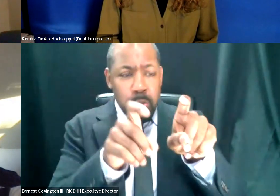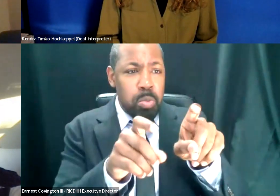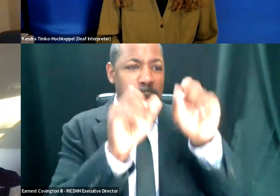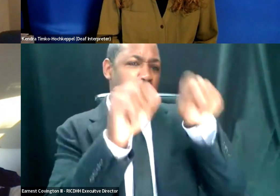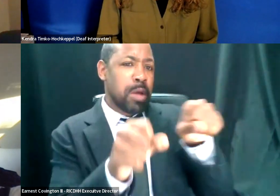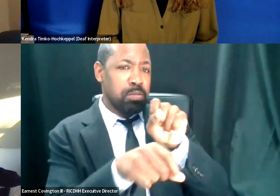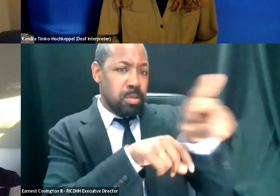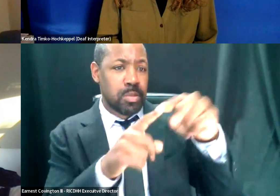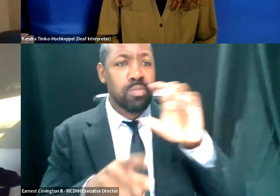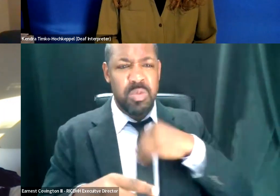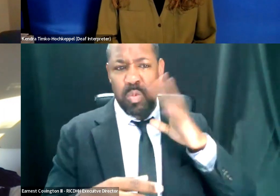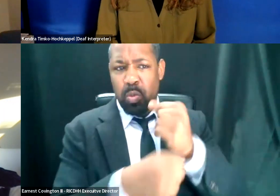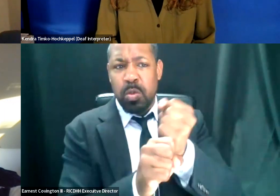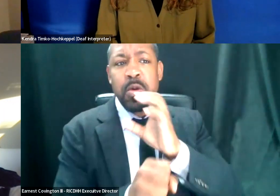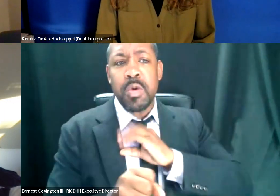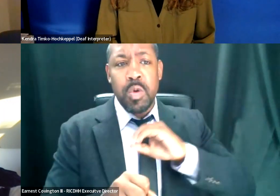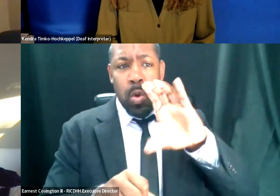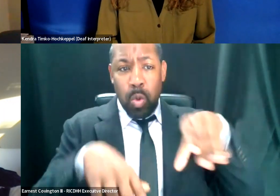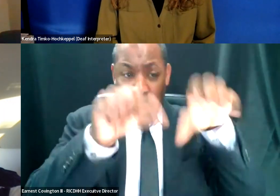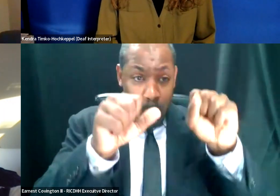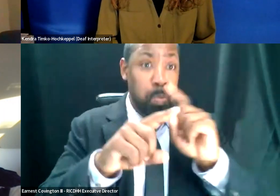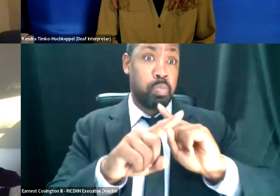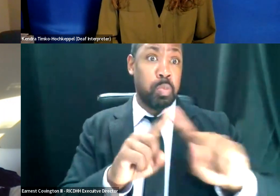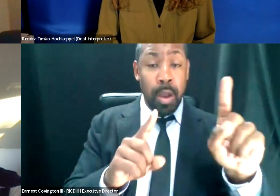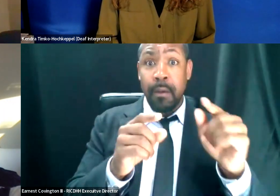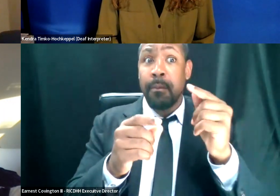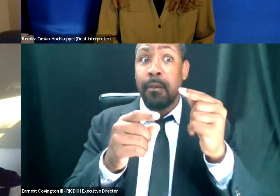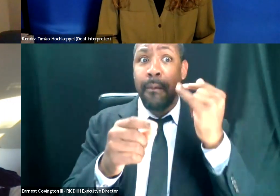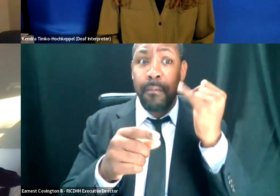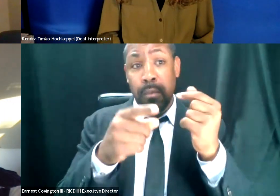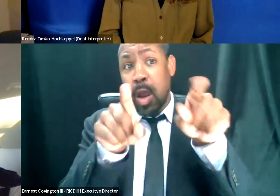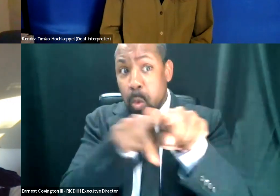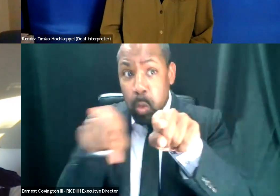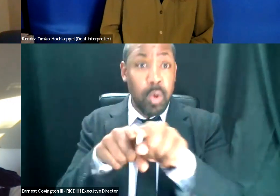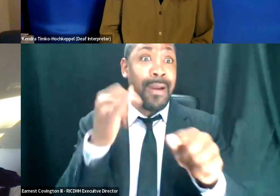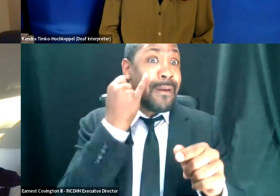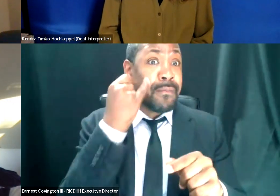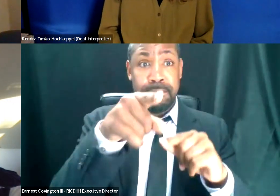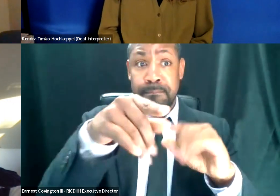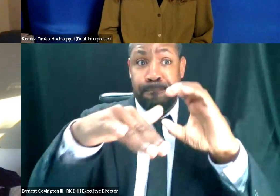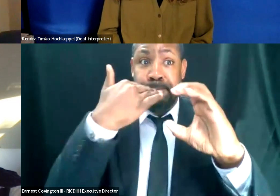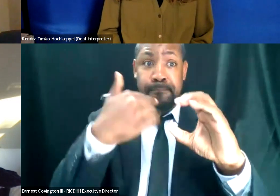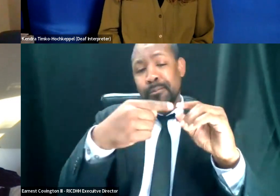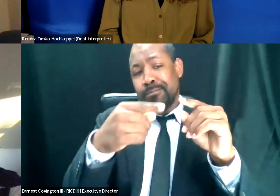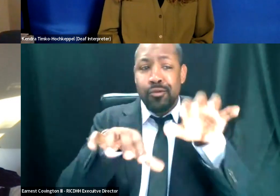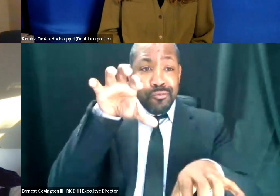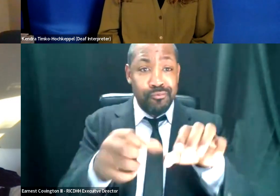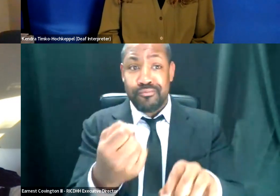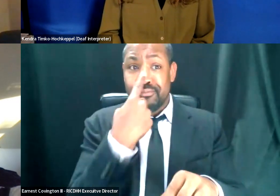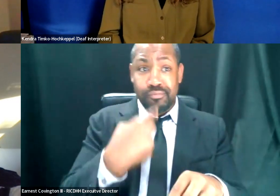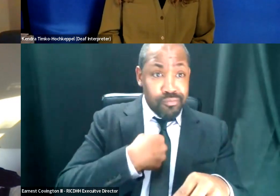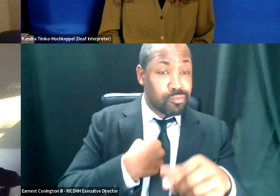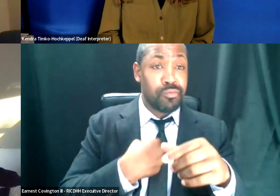it, and then we'd have interpreters. So anything that you want to say, you could direct it to